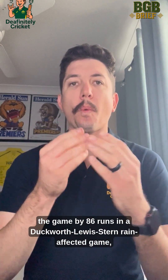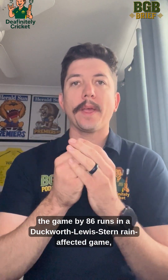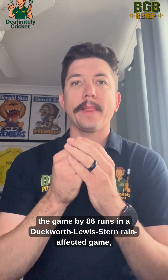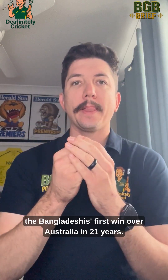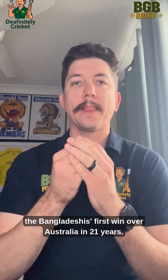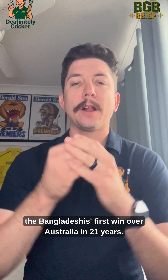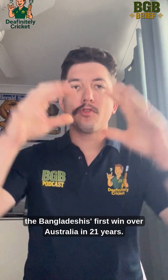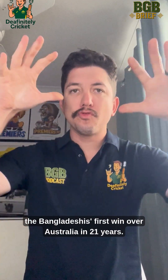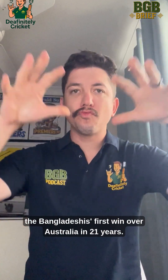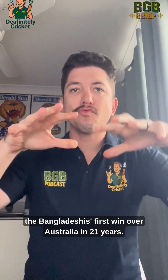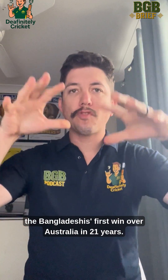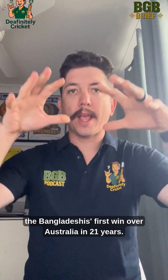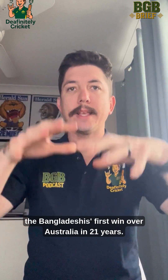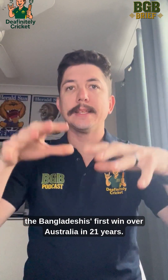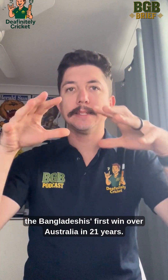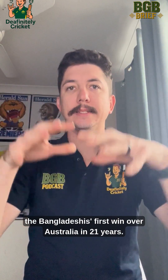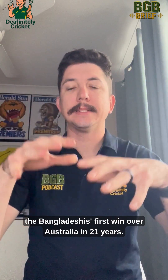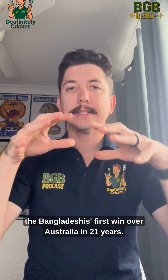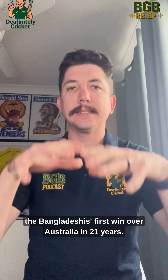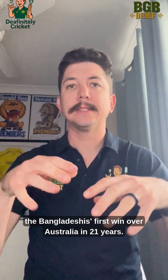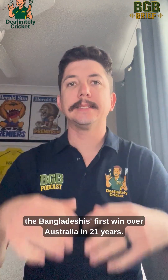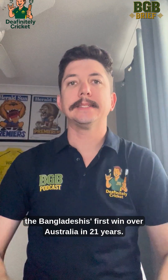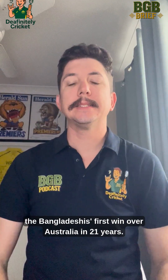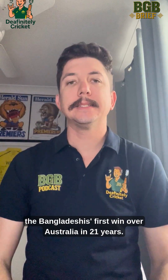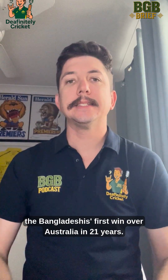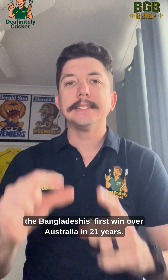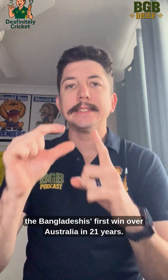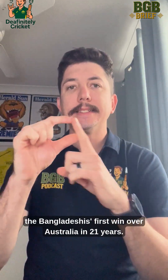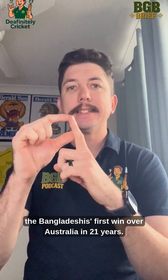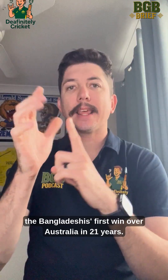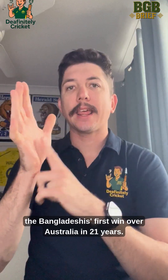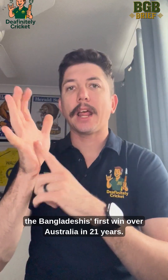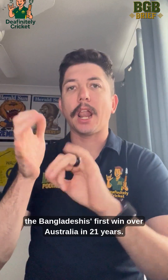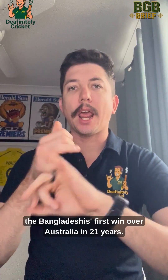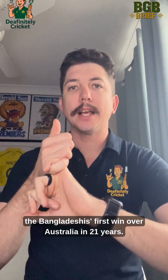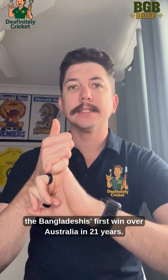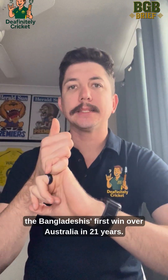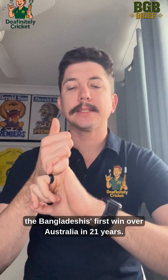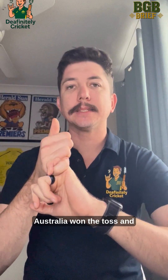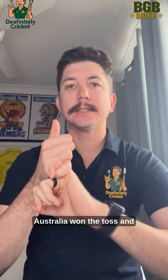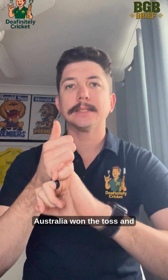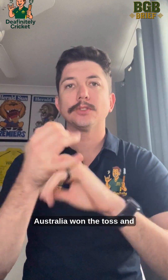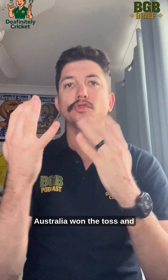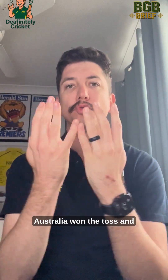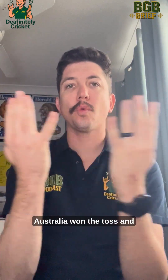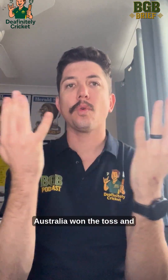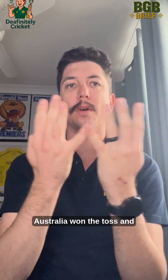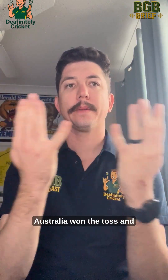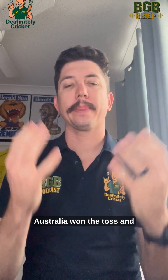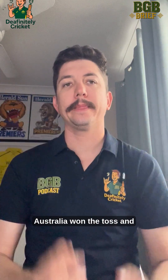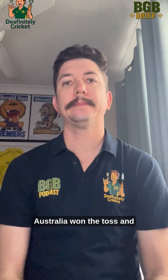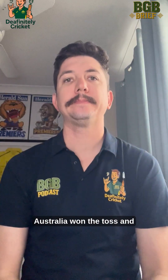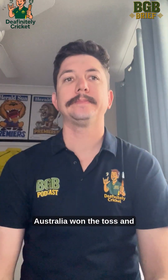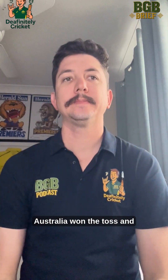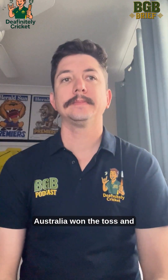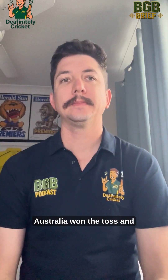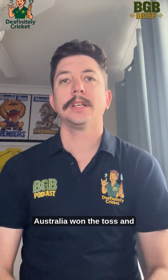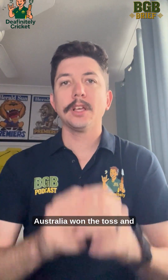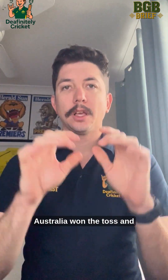game, the Bangladeshis' first win over Australia in 21 years. Australia won the